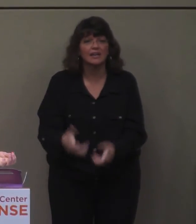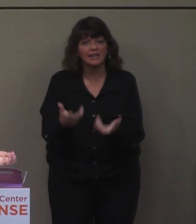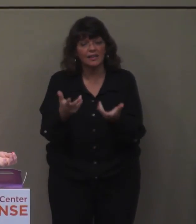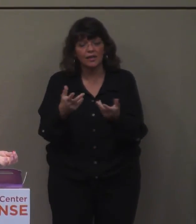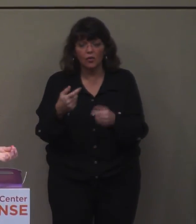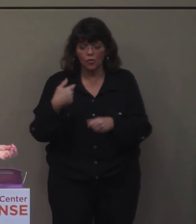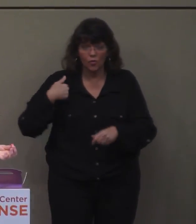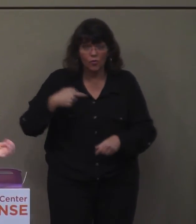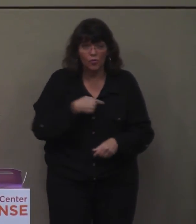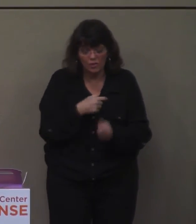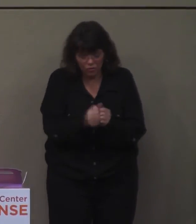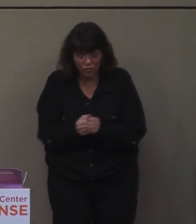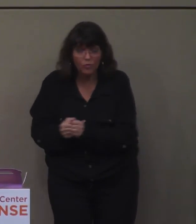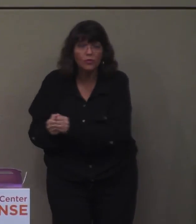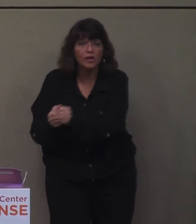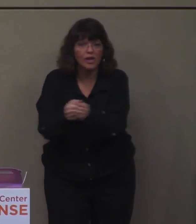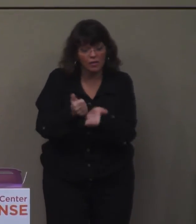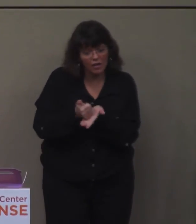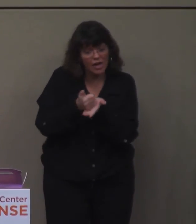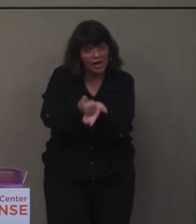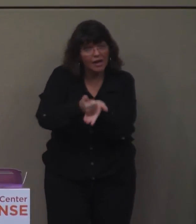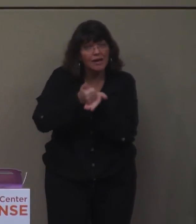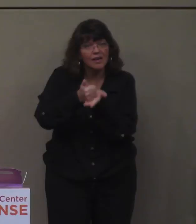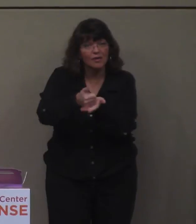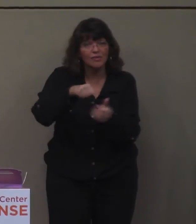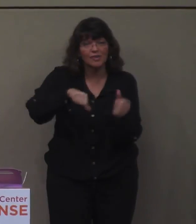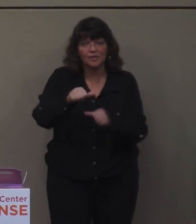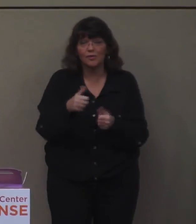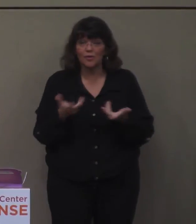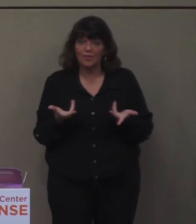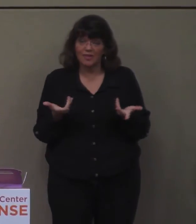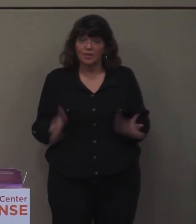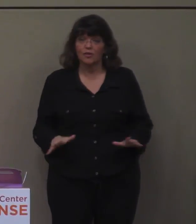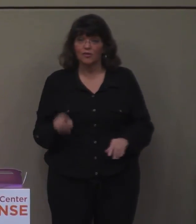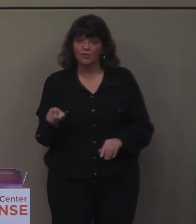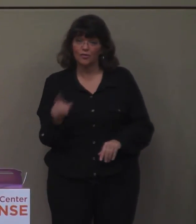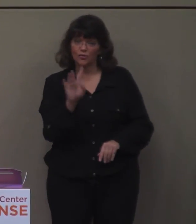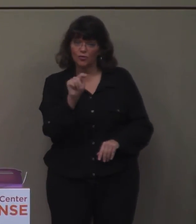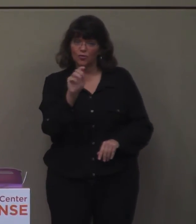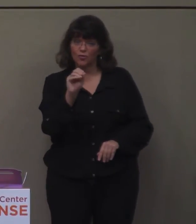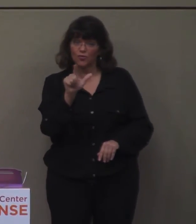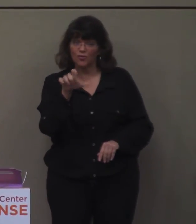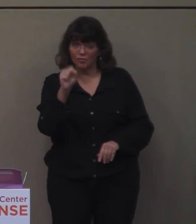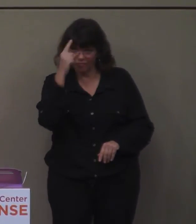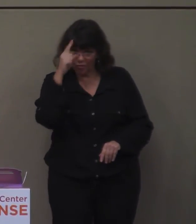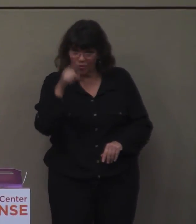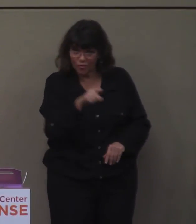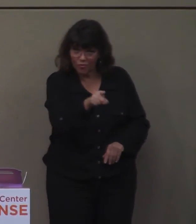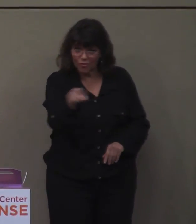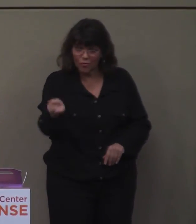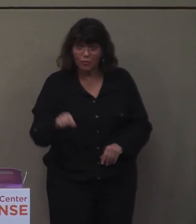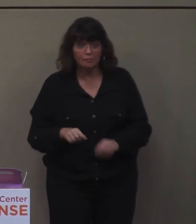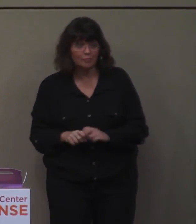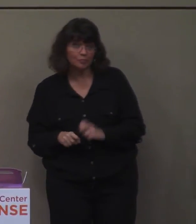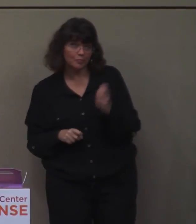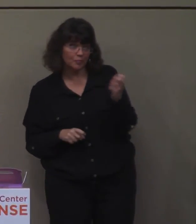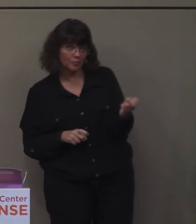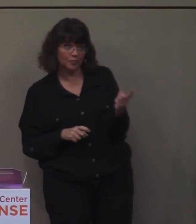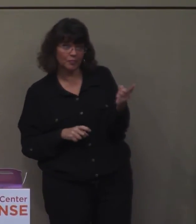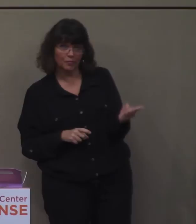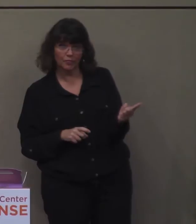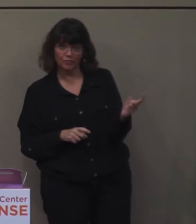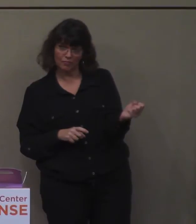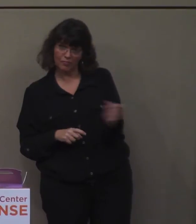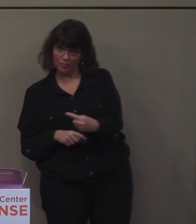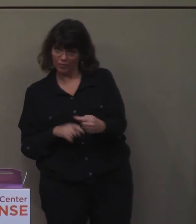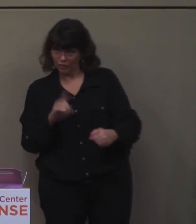just a few resiliency tools I wanted to share today. So. Dr. Johnson, we have a few questions that have been coming in. Okay. Folks